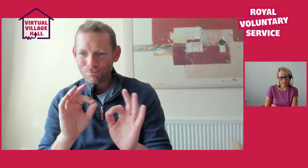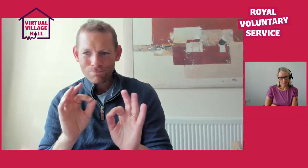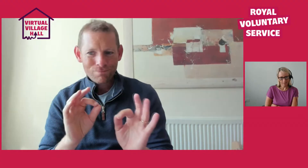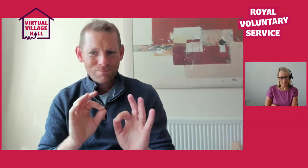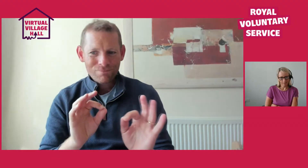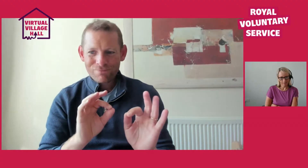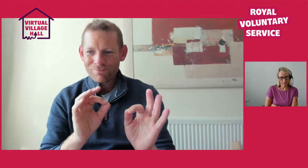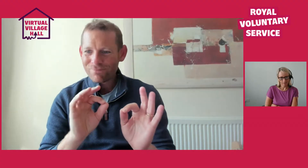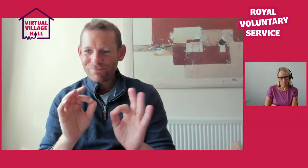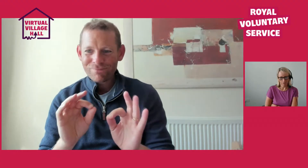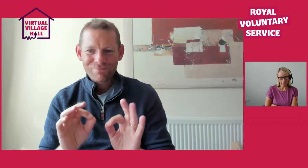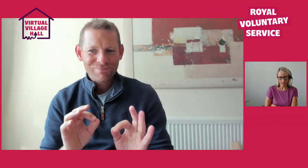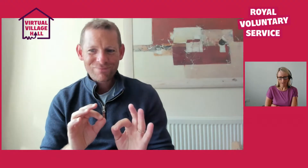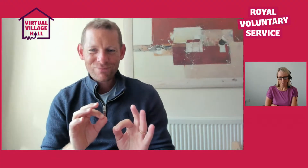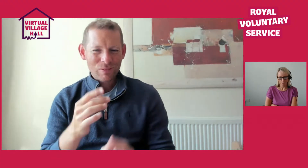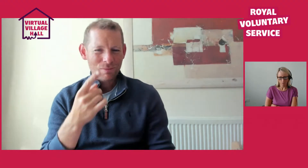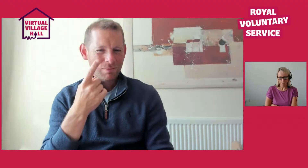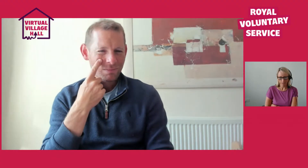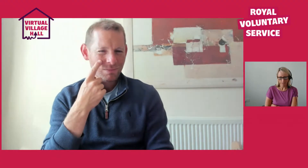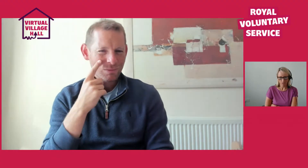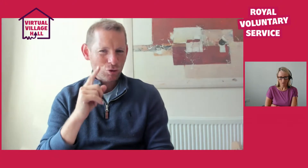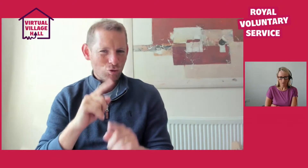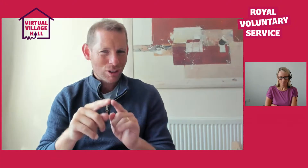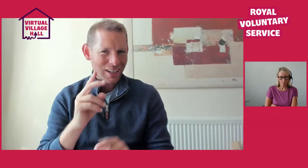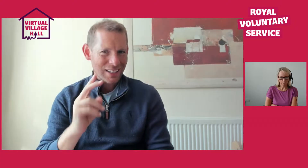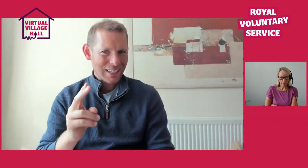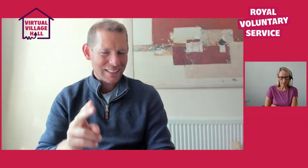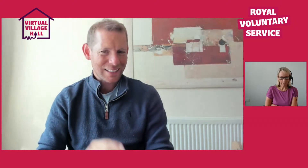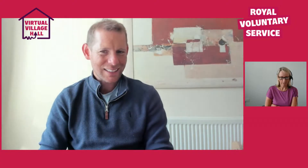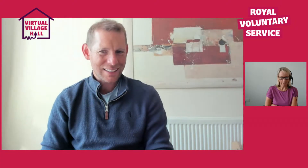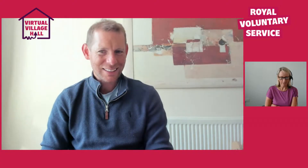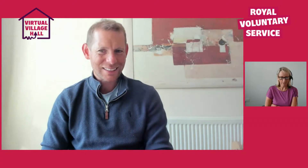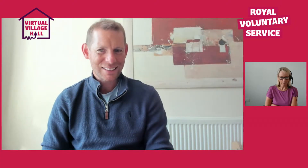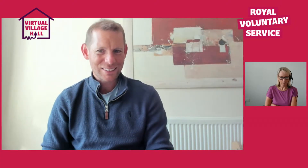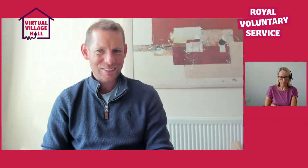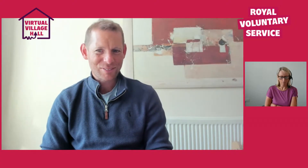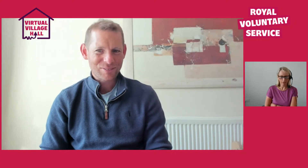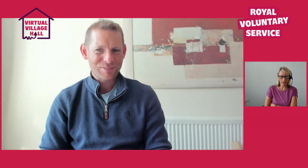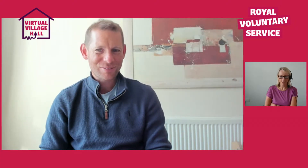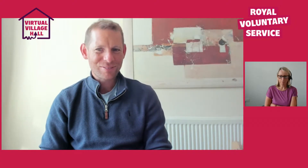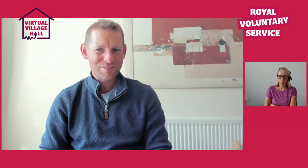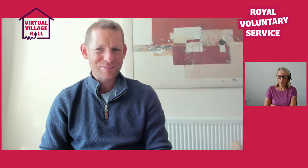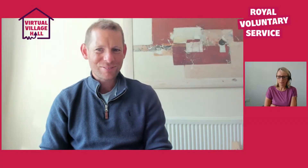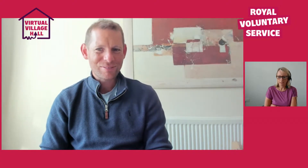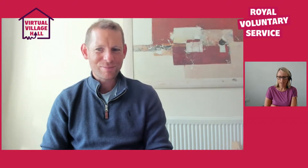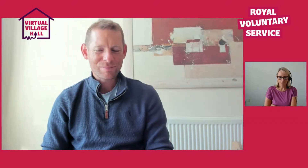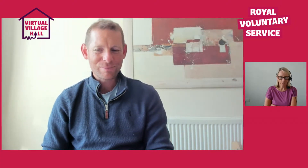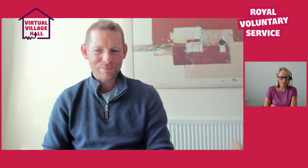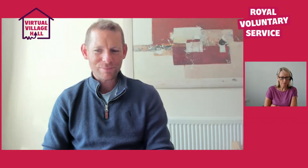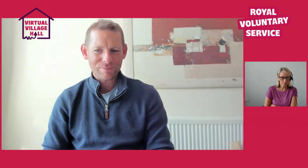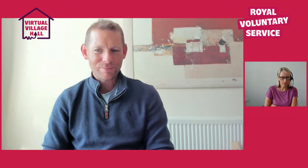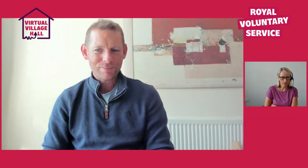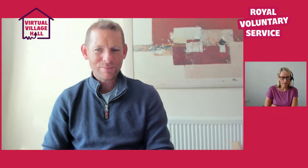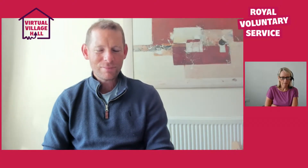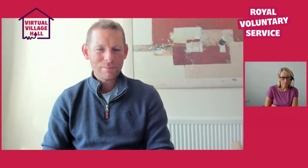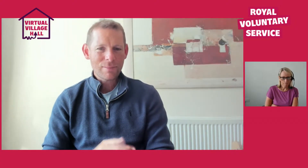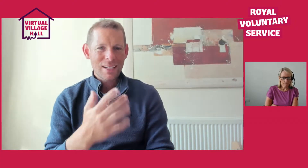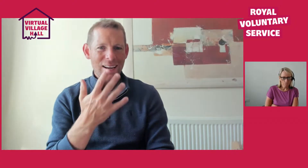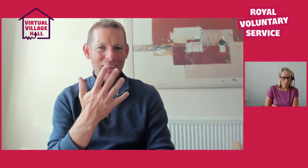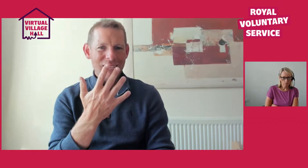Number 9. Don't think anyone replied to number 9. Let's see if we can do number 9 again. Maybe you just didn't get a chance to